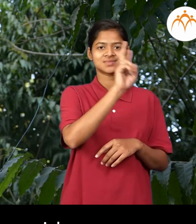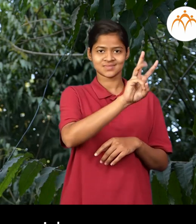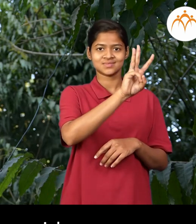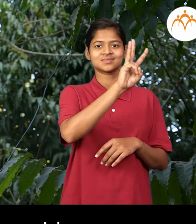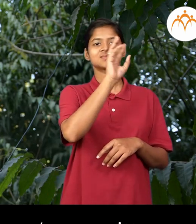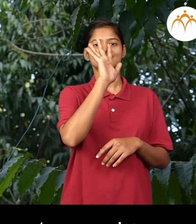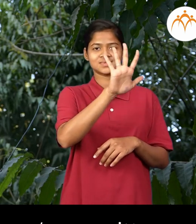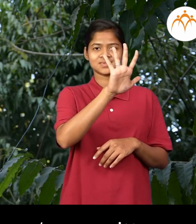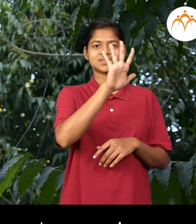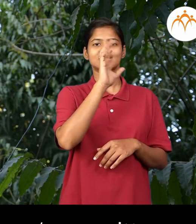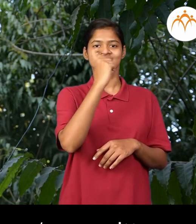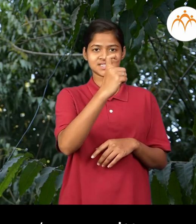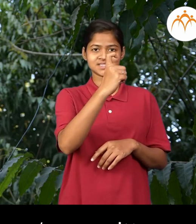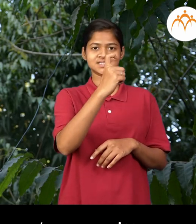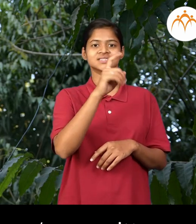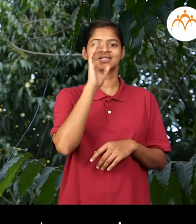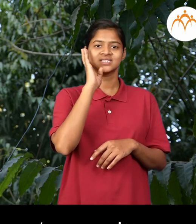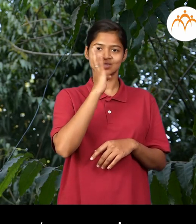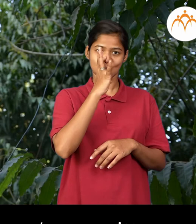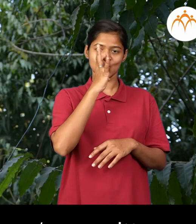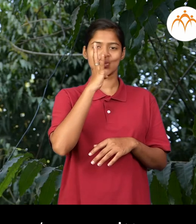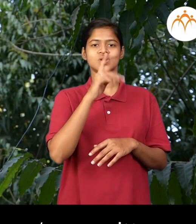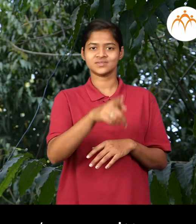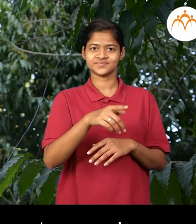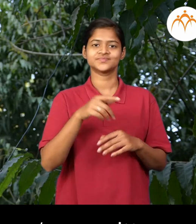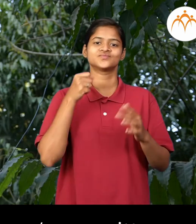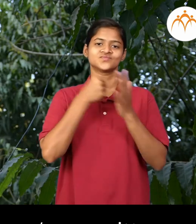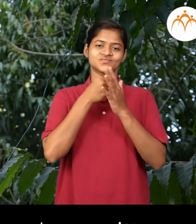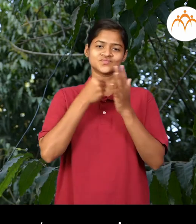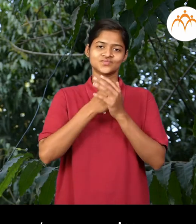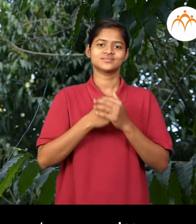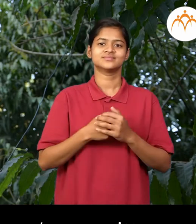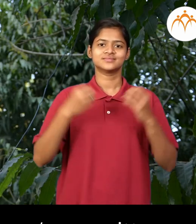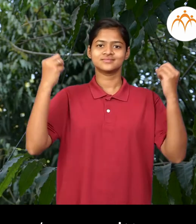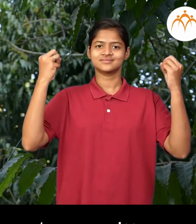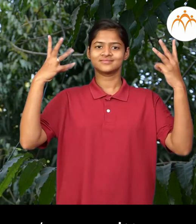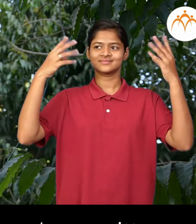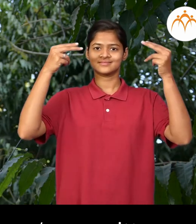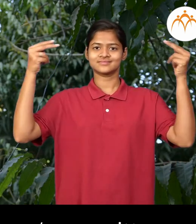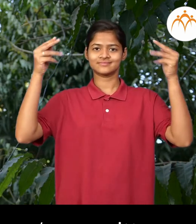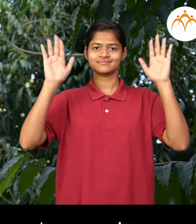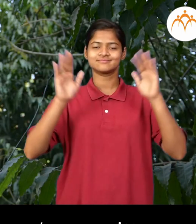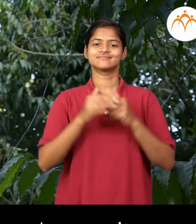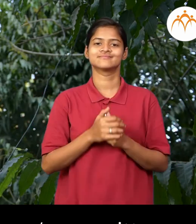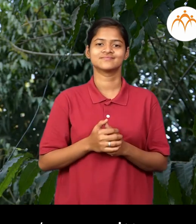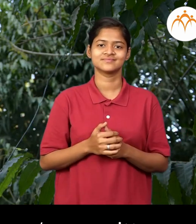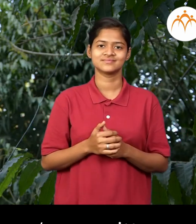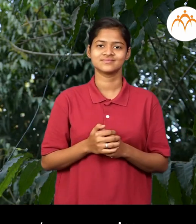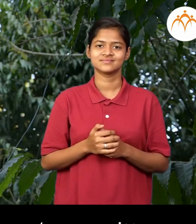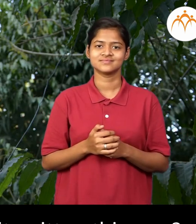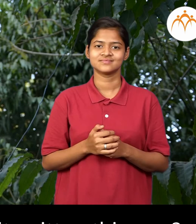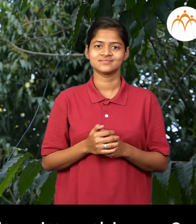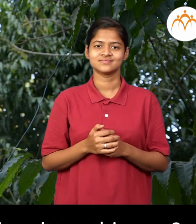on odd dates, 1, 3, 5, 7, 9… was